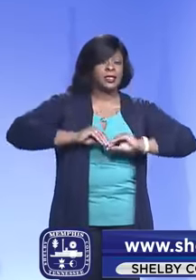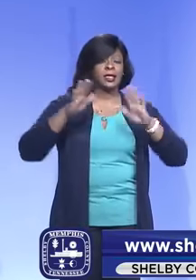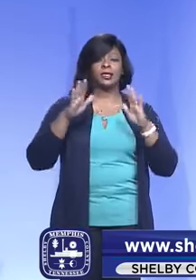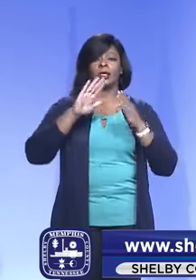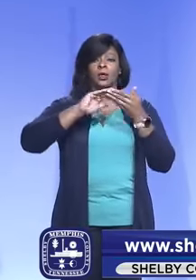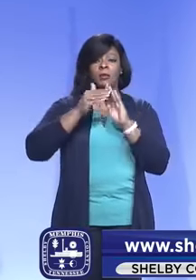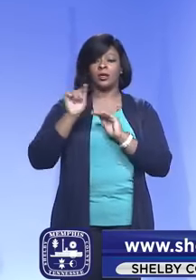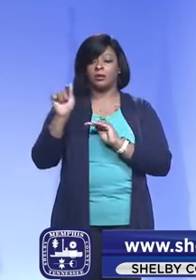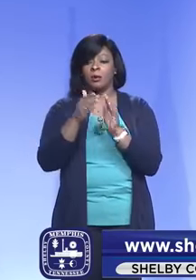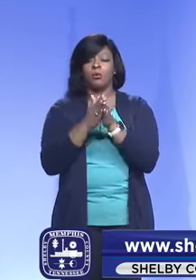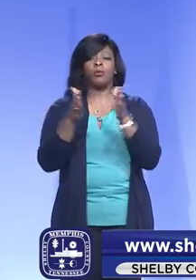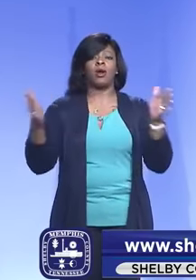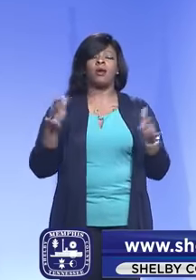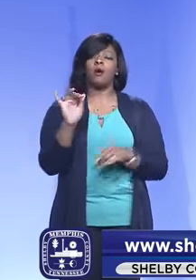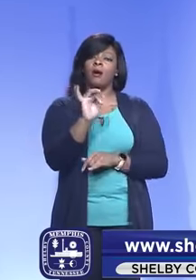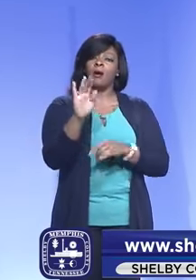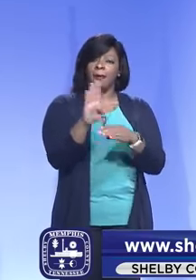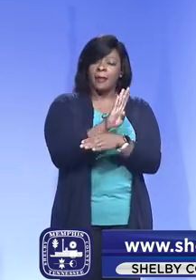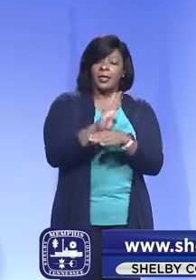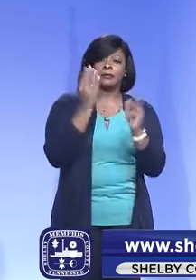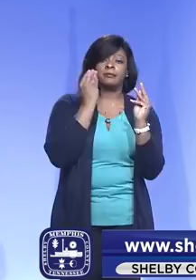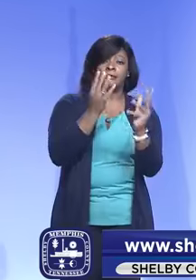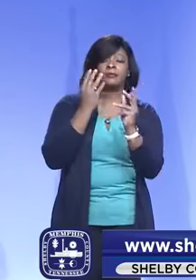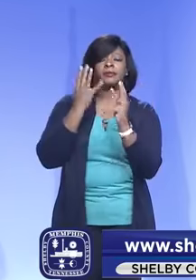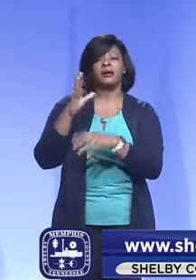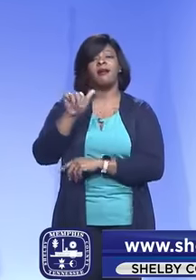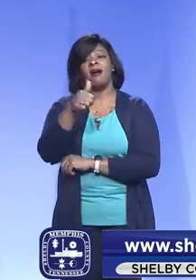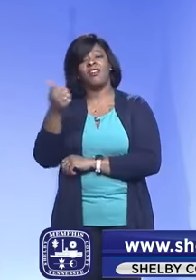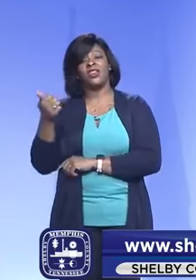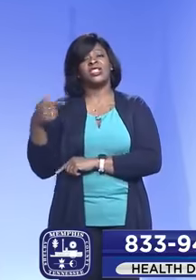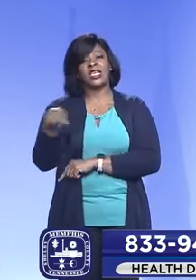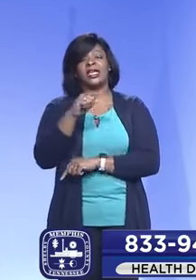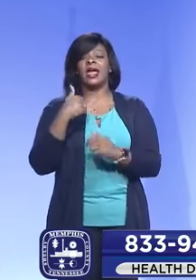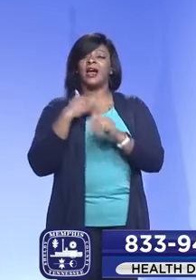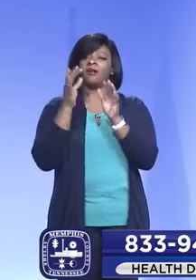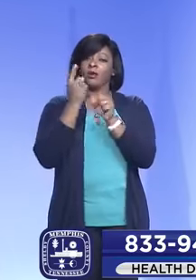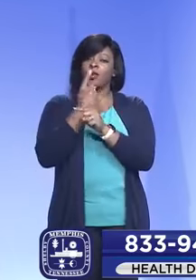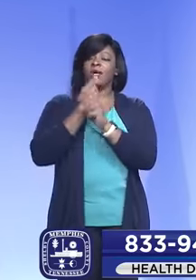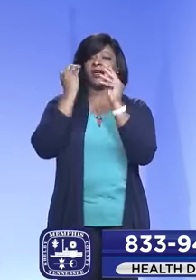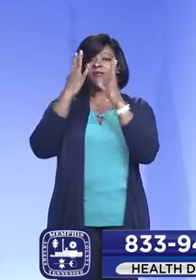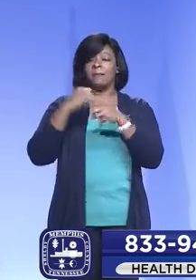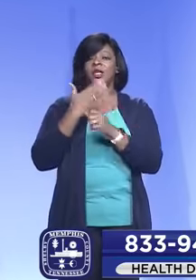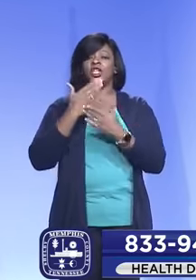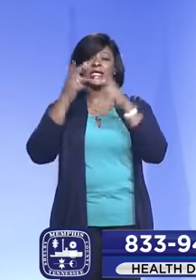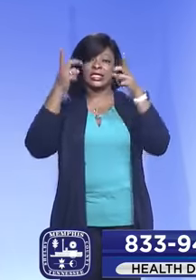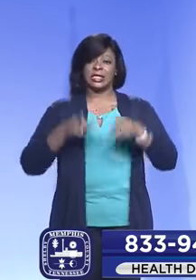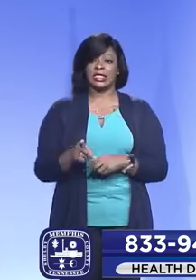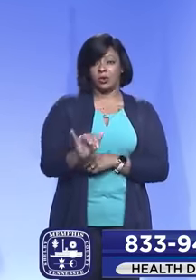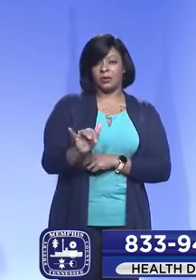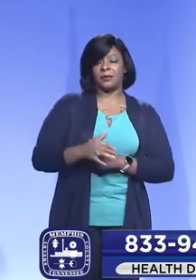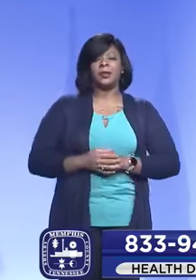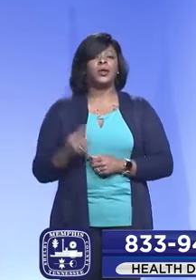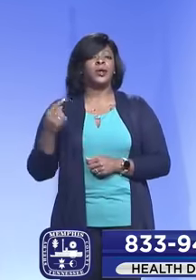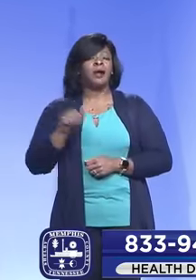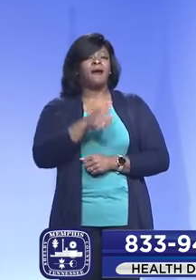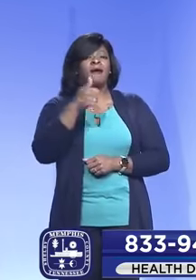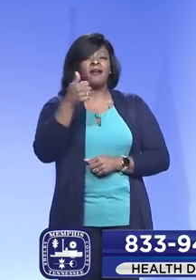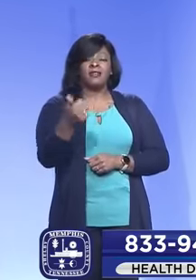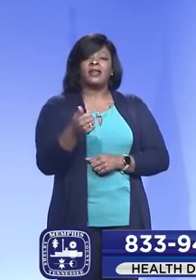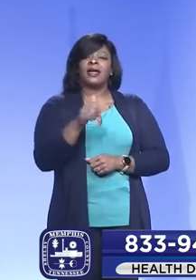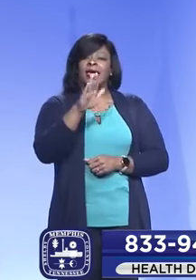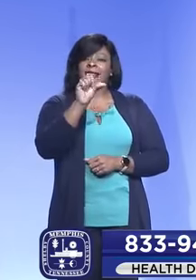community more broadly, but also businesses and others, so that they have information to make sound decisions. The other is